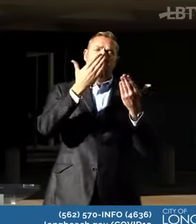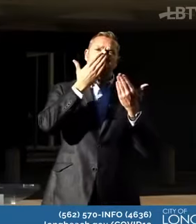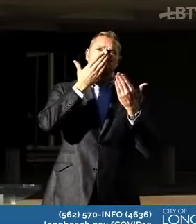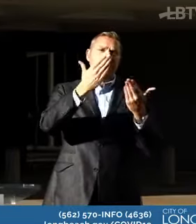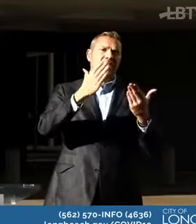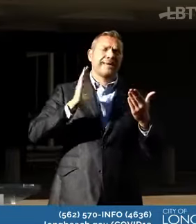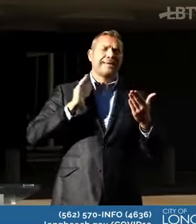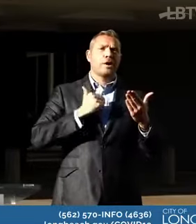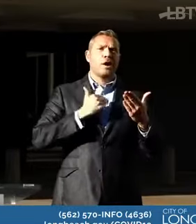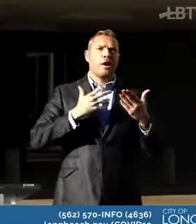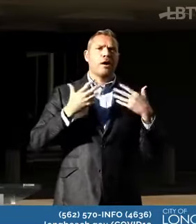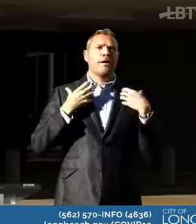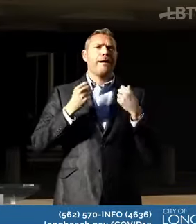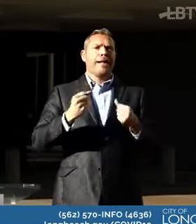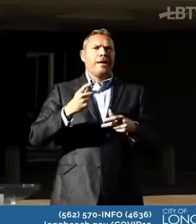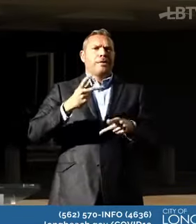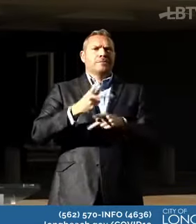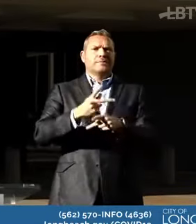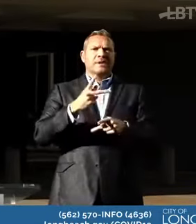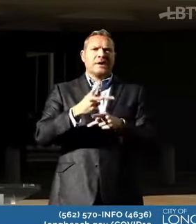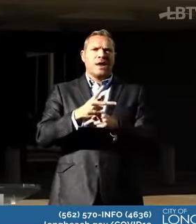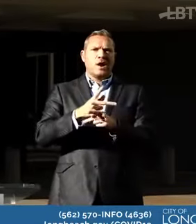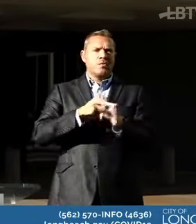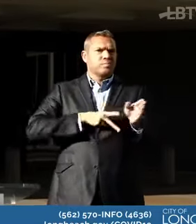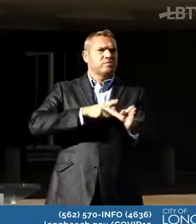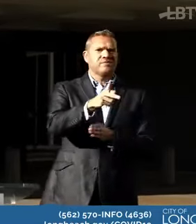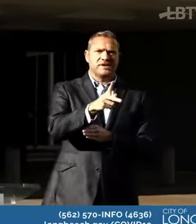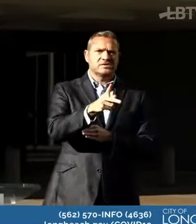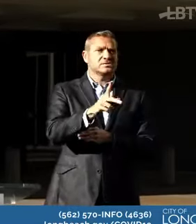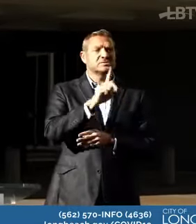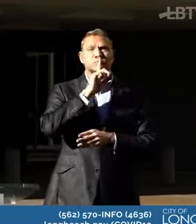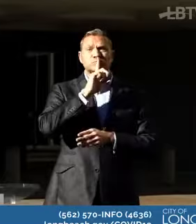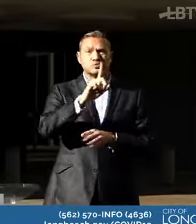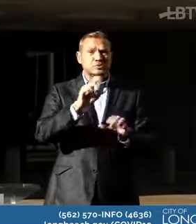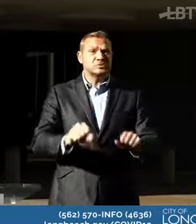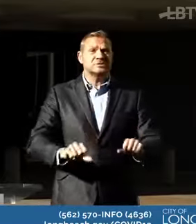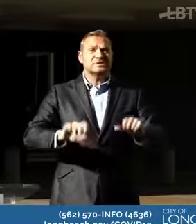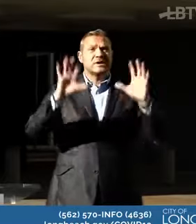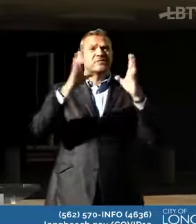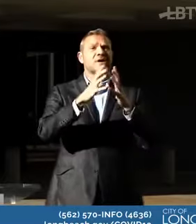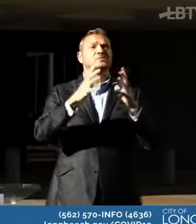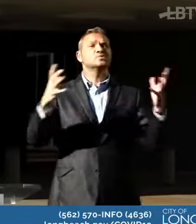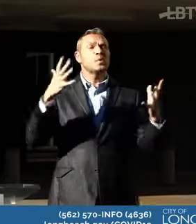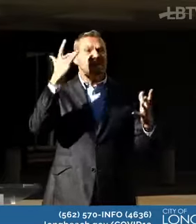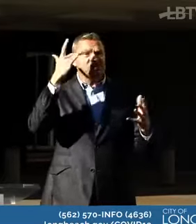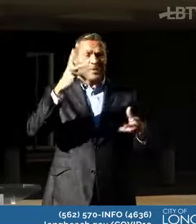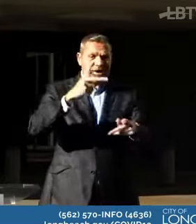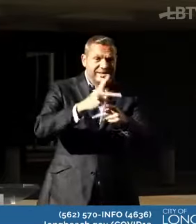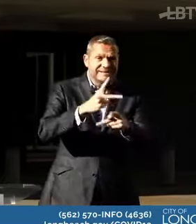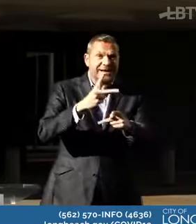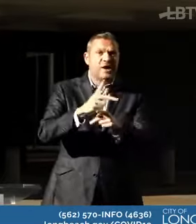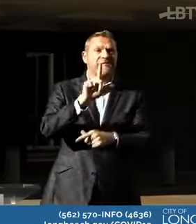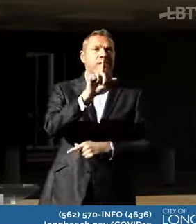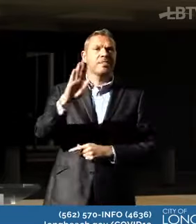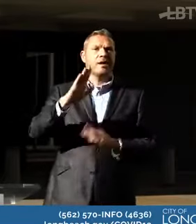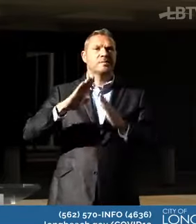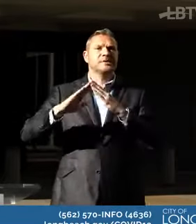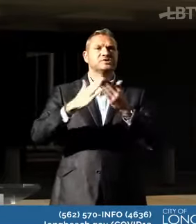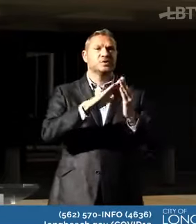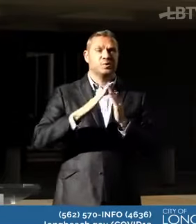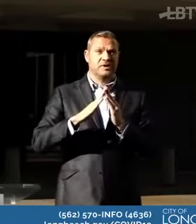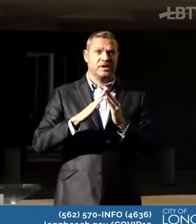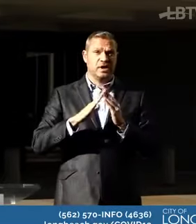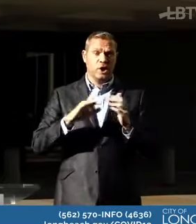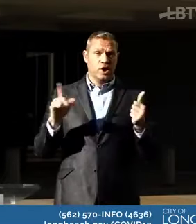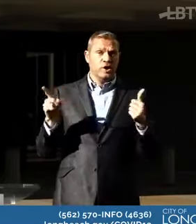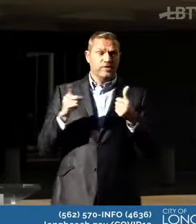professionals who have sacrificed so much to care for our patients in the Long Beach community. The first batch of vaccines